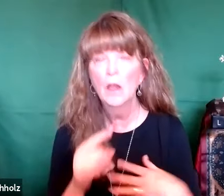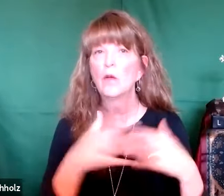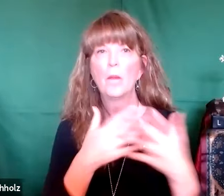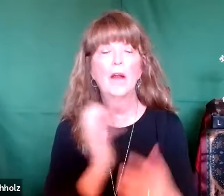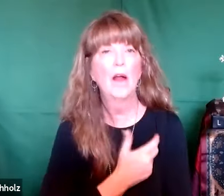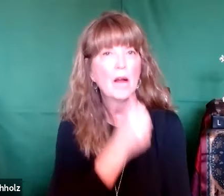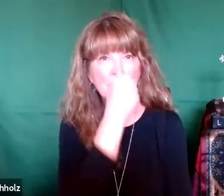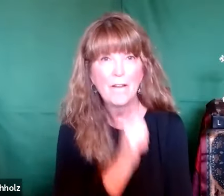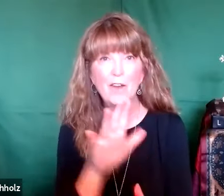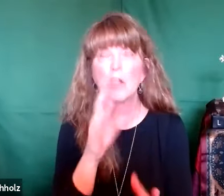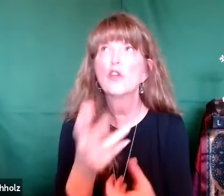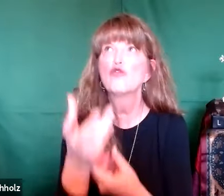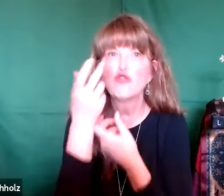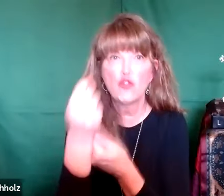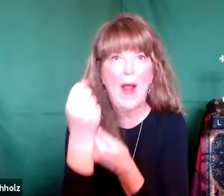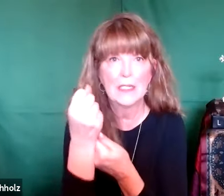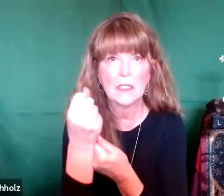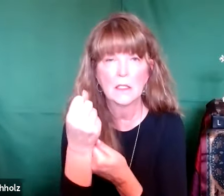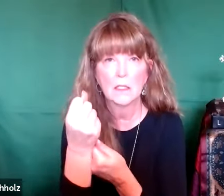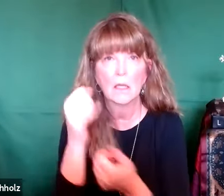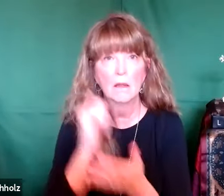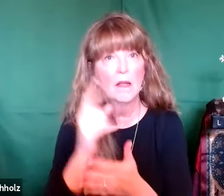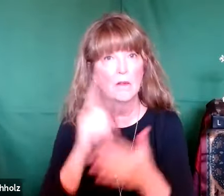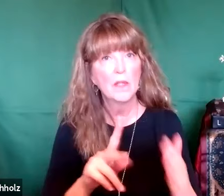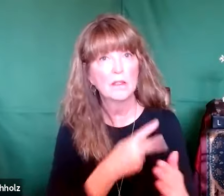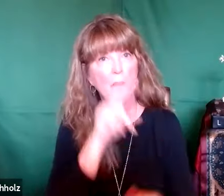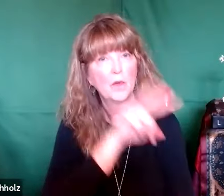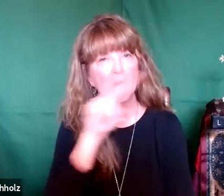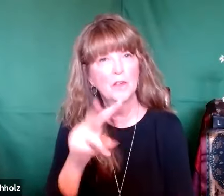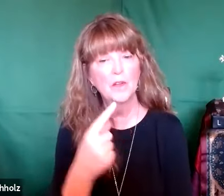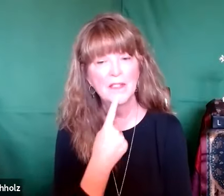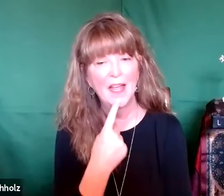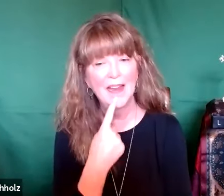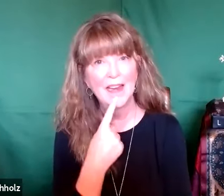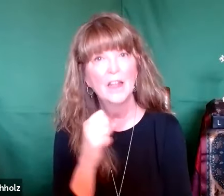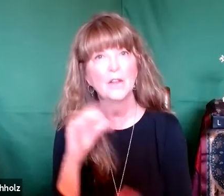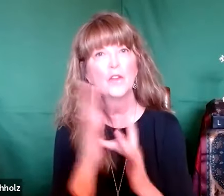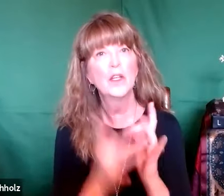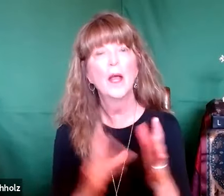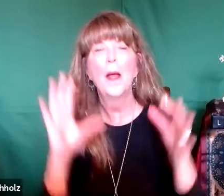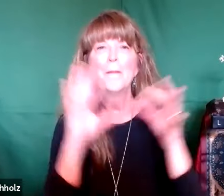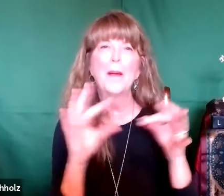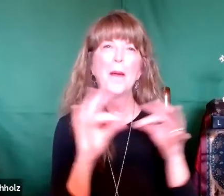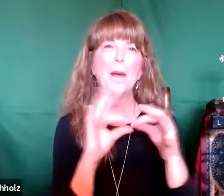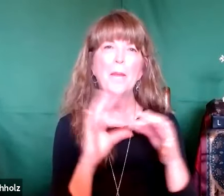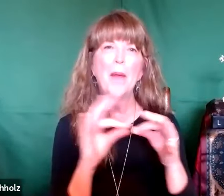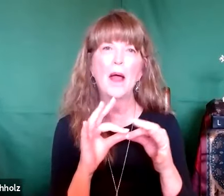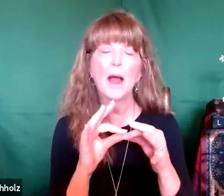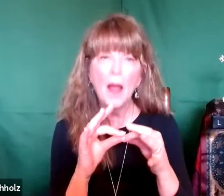hold of God, to maintain our trust with him. No matter how we're suffering, we need to trust.